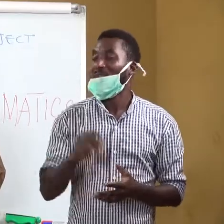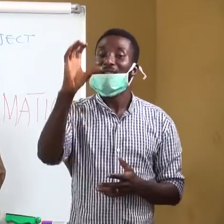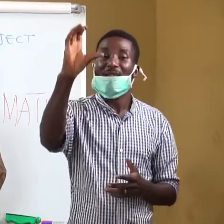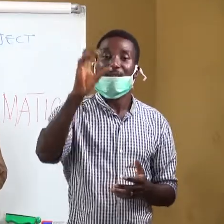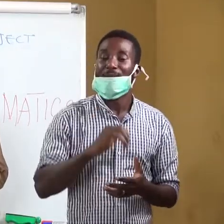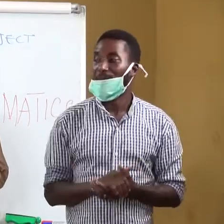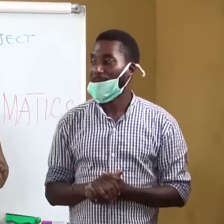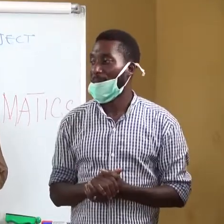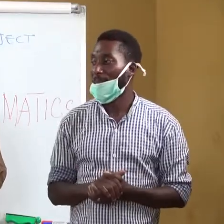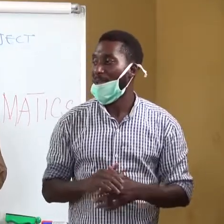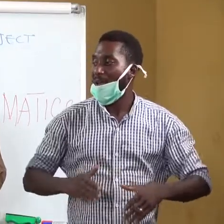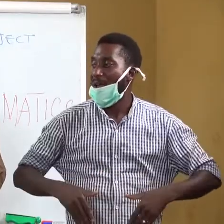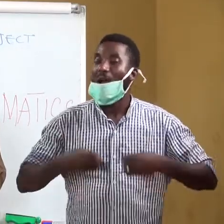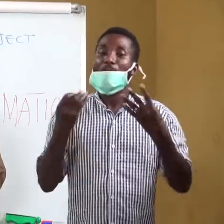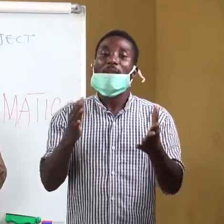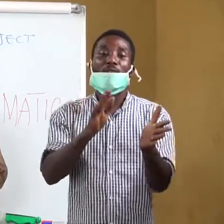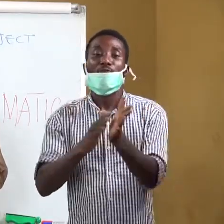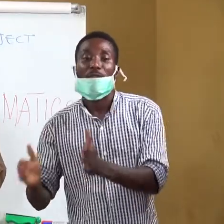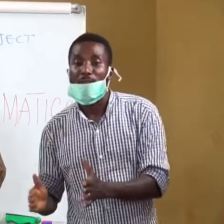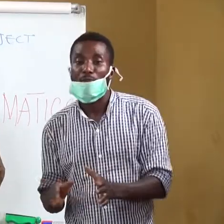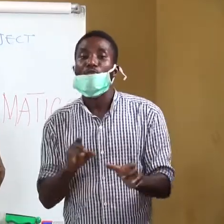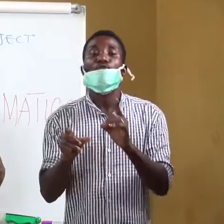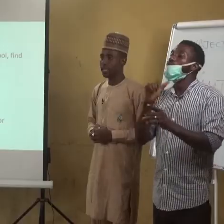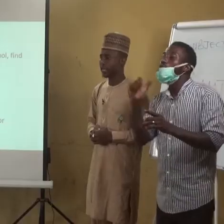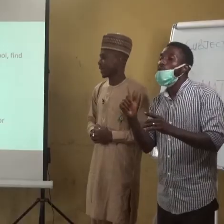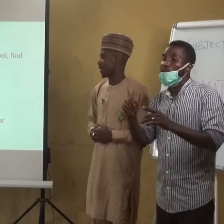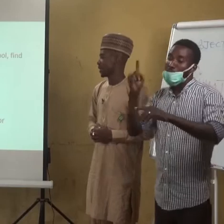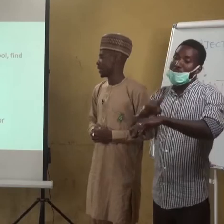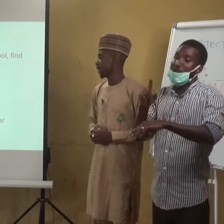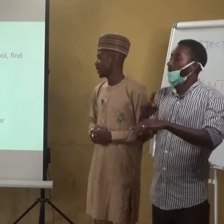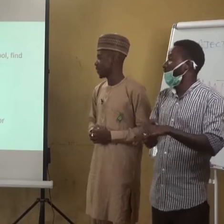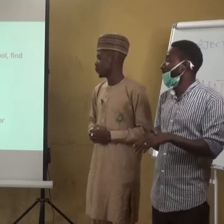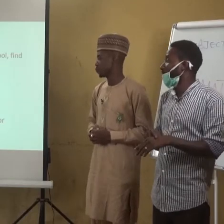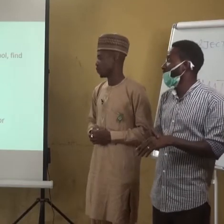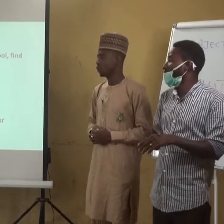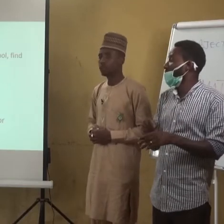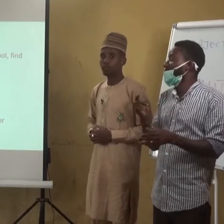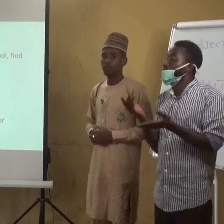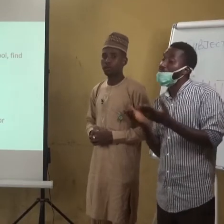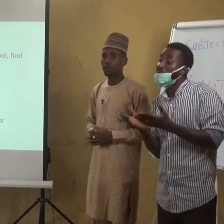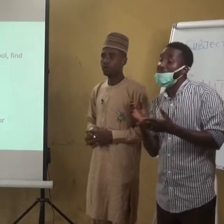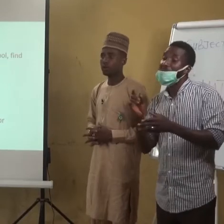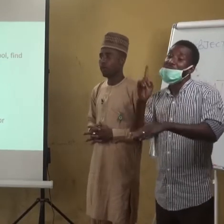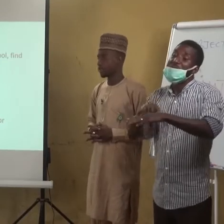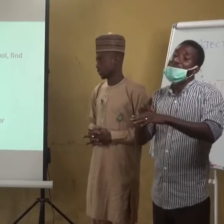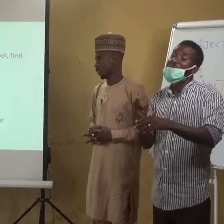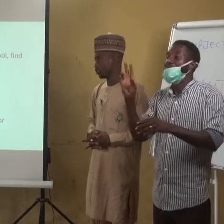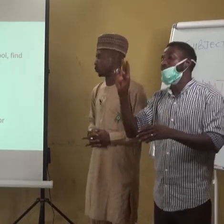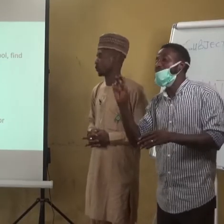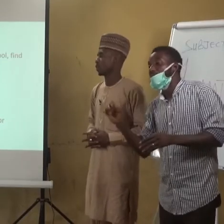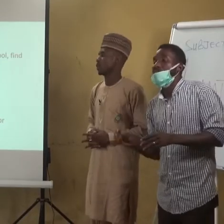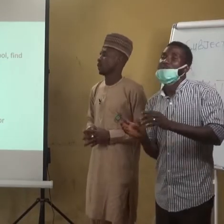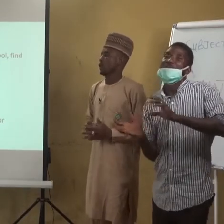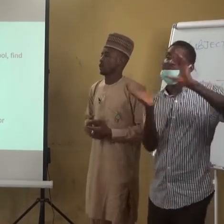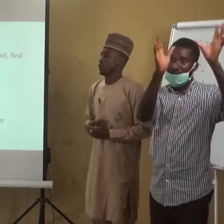C, how many students do not play neither football nor